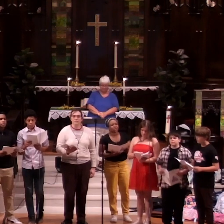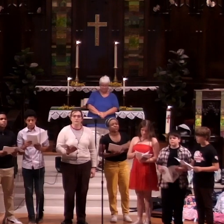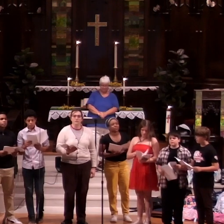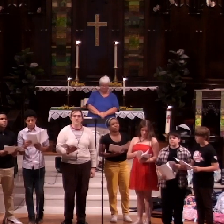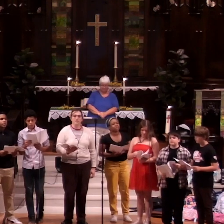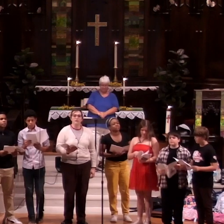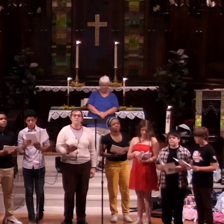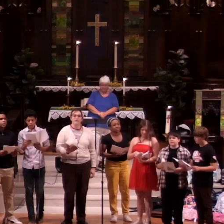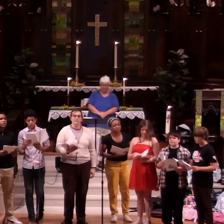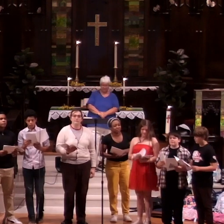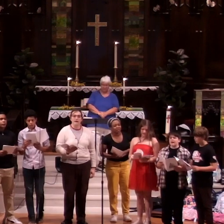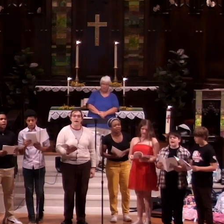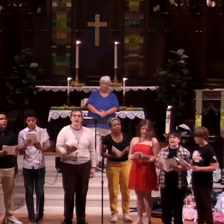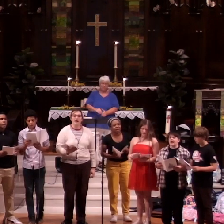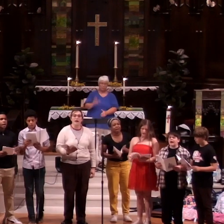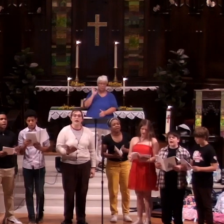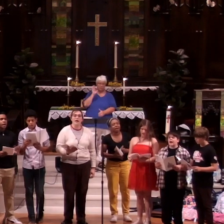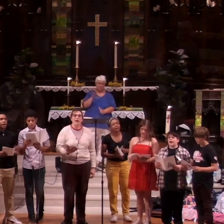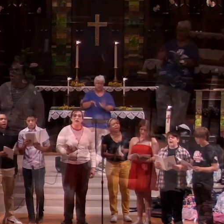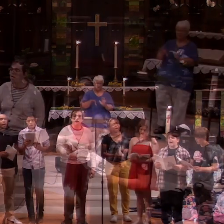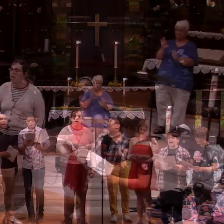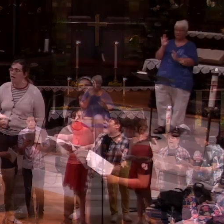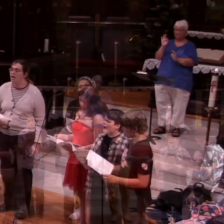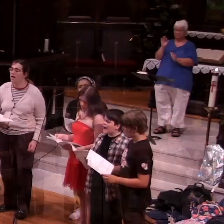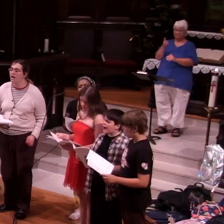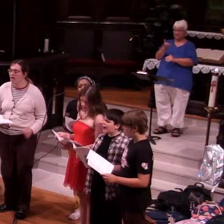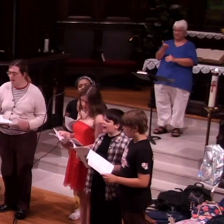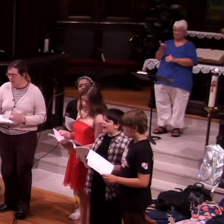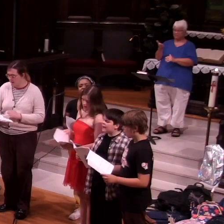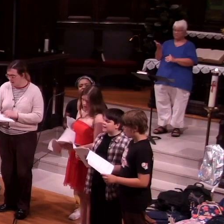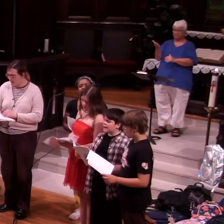found. You will be found.